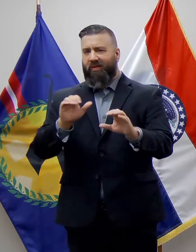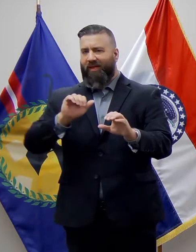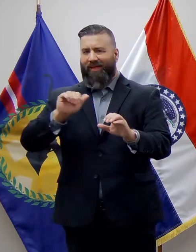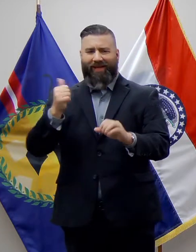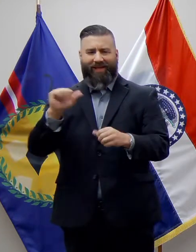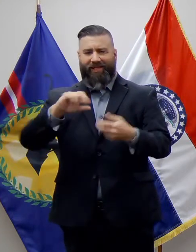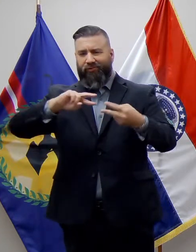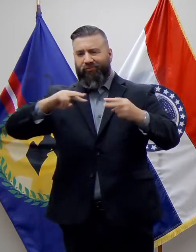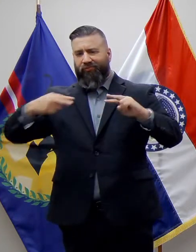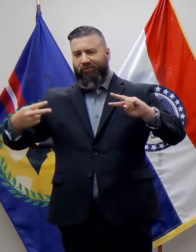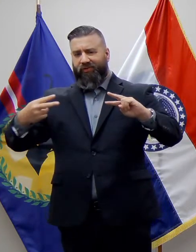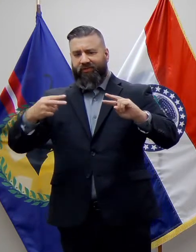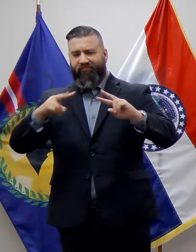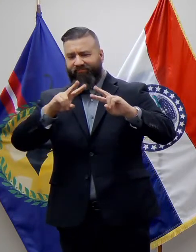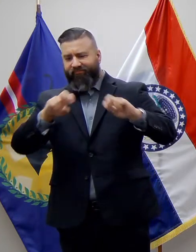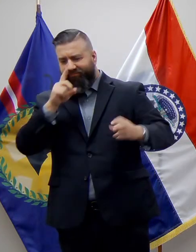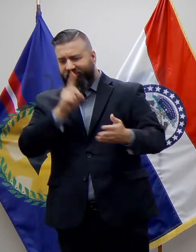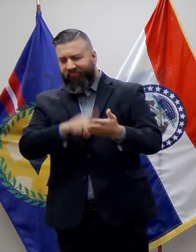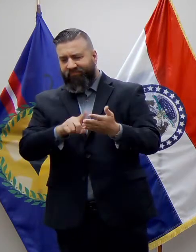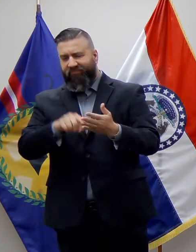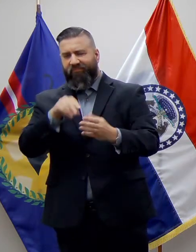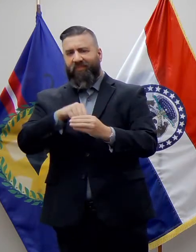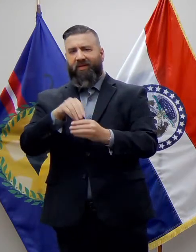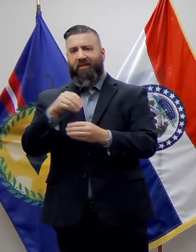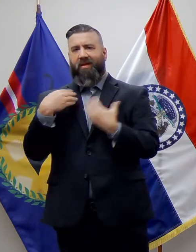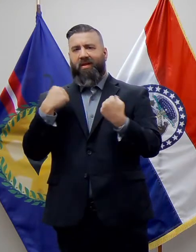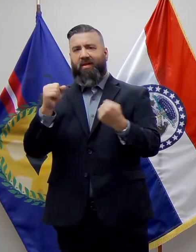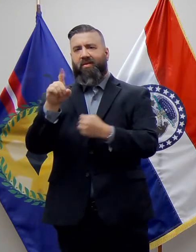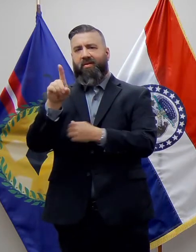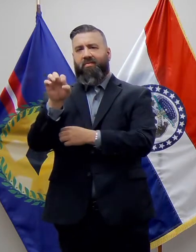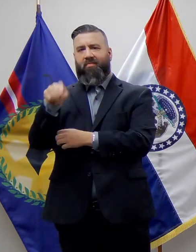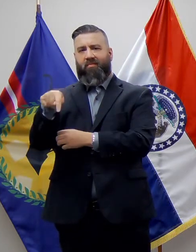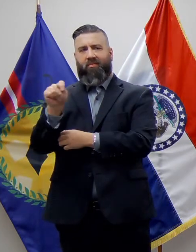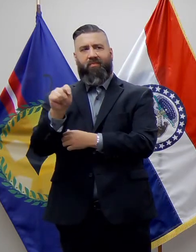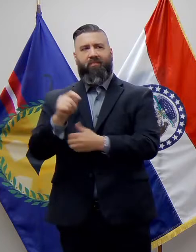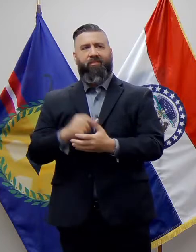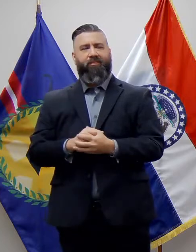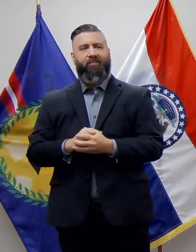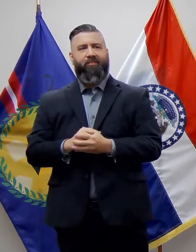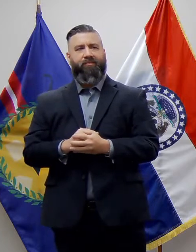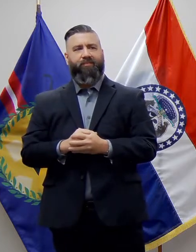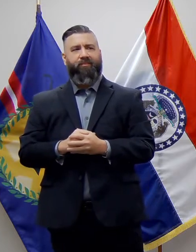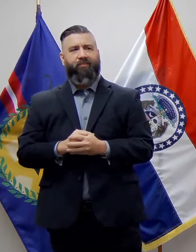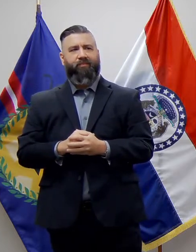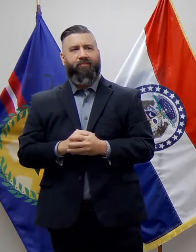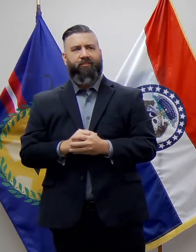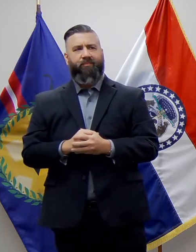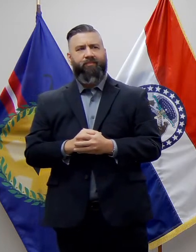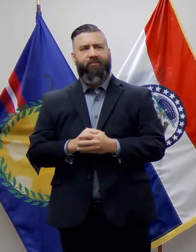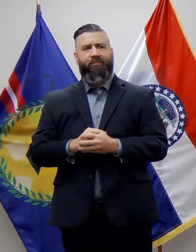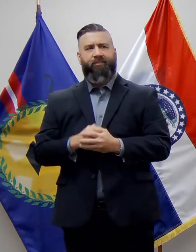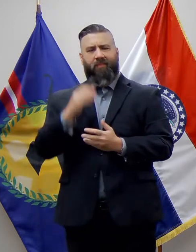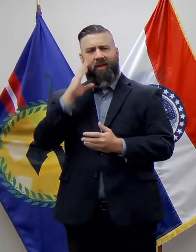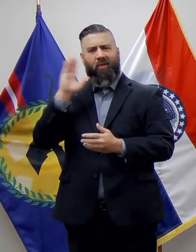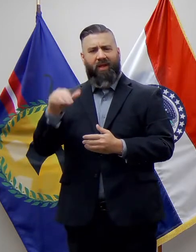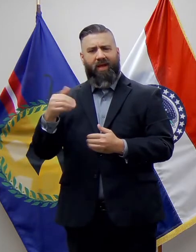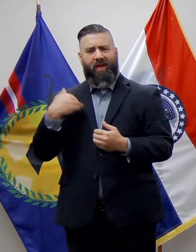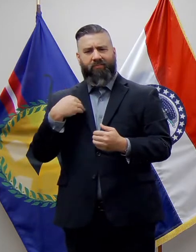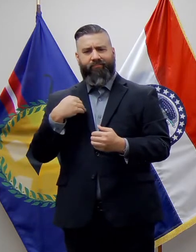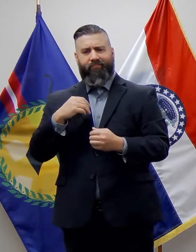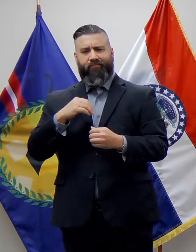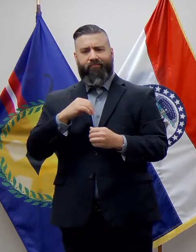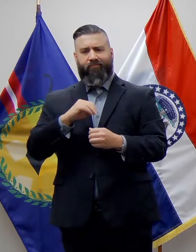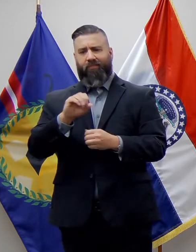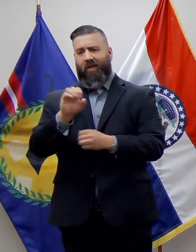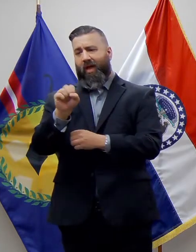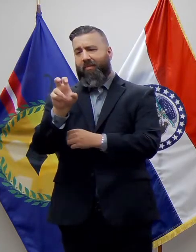gene sequencing in our public health department. Have they said, I know that there was a case in St. Louis City, have they informed you that there's a case